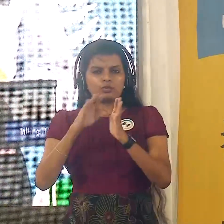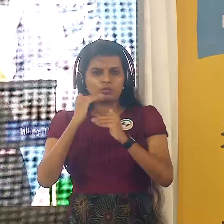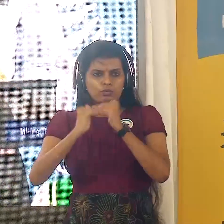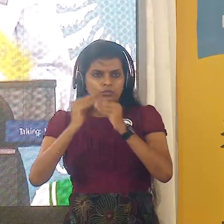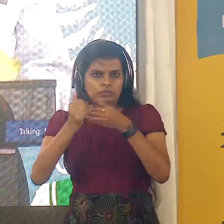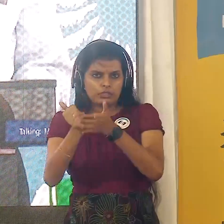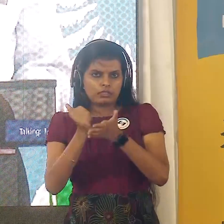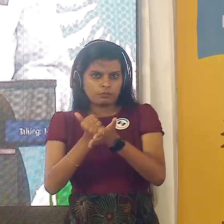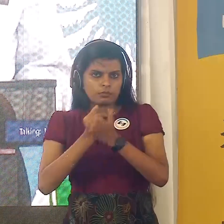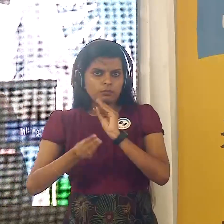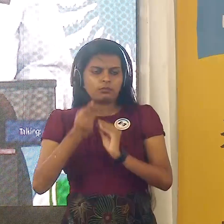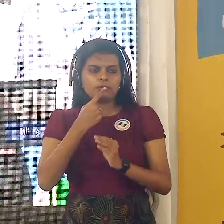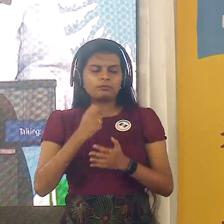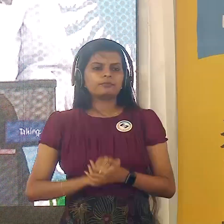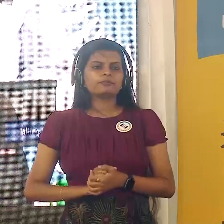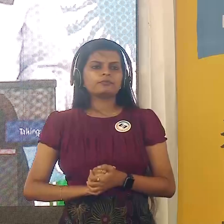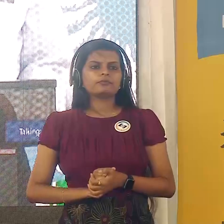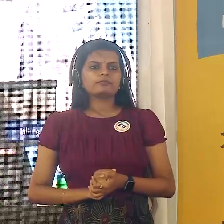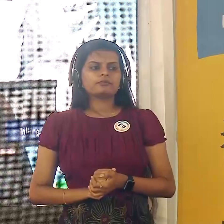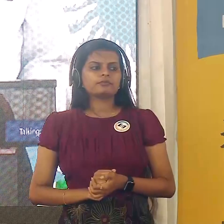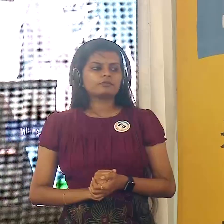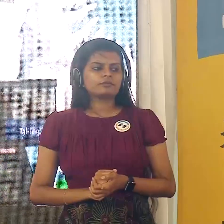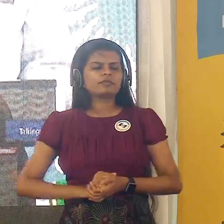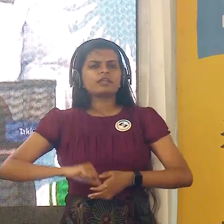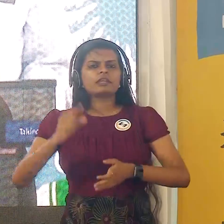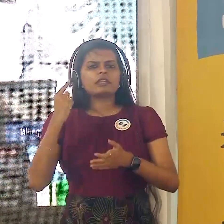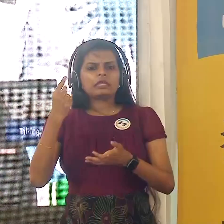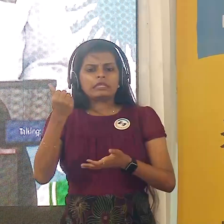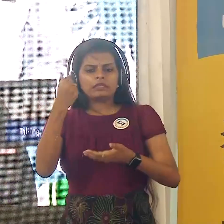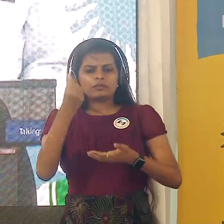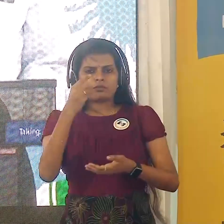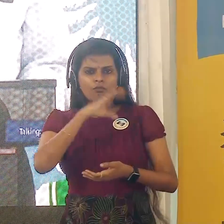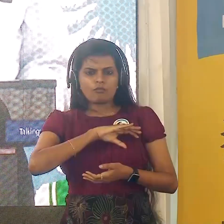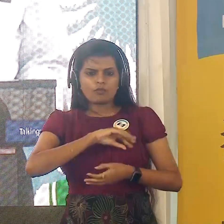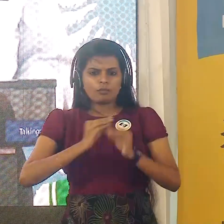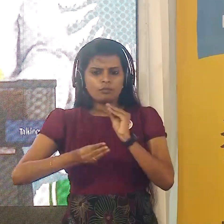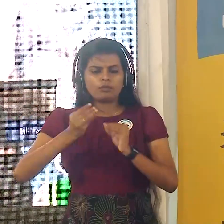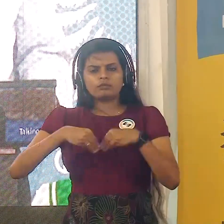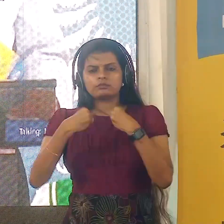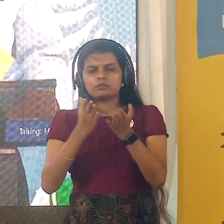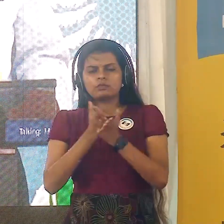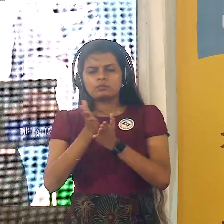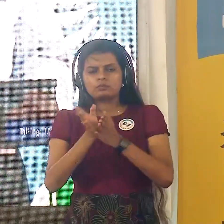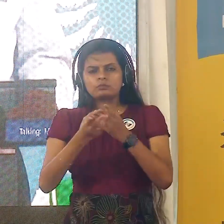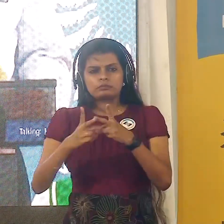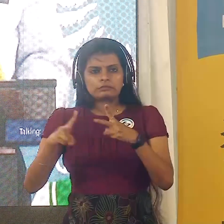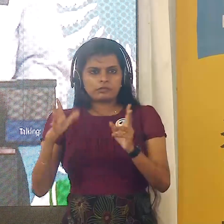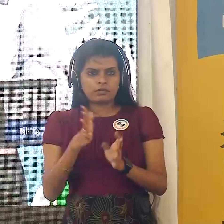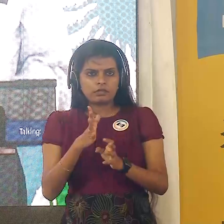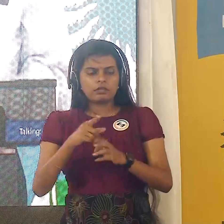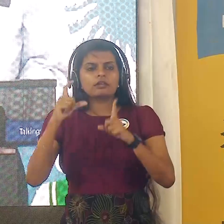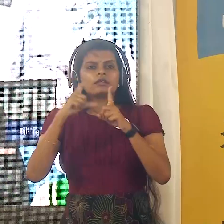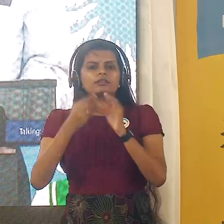So, yes, I think the income disparity is not only high, but rising. Growth increases output, but